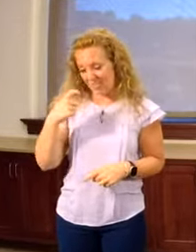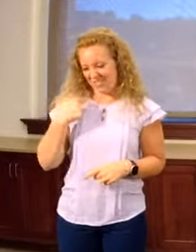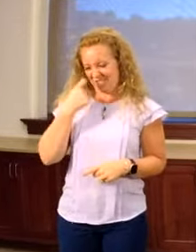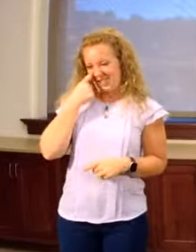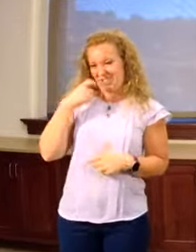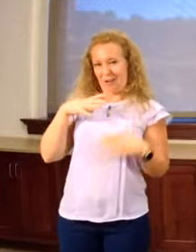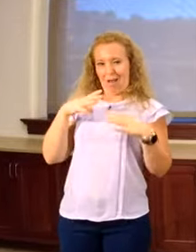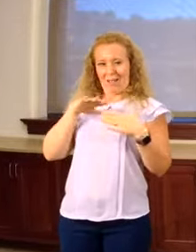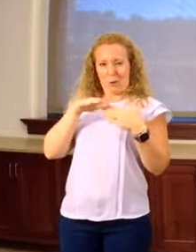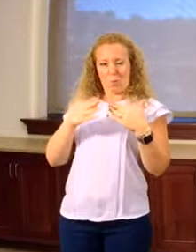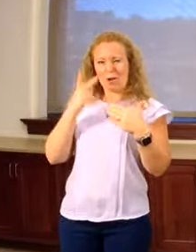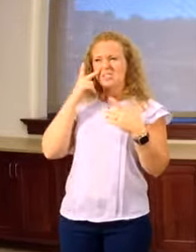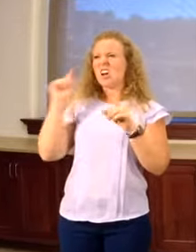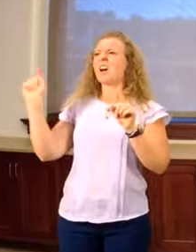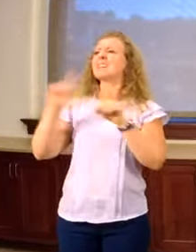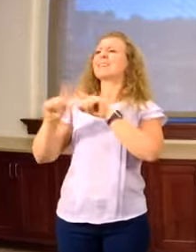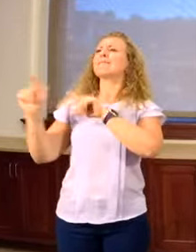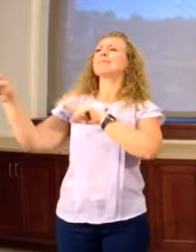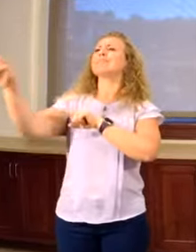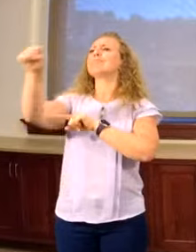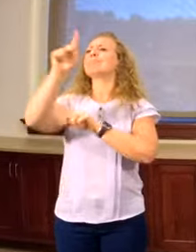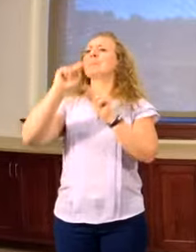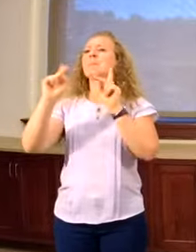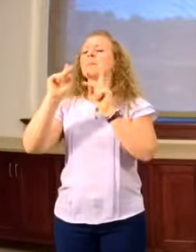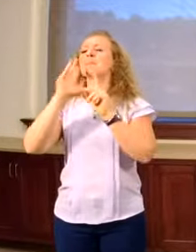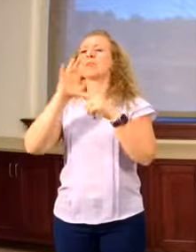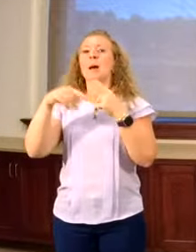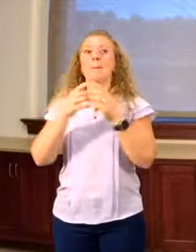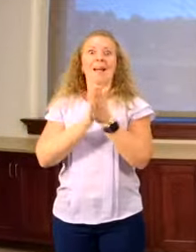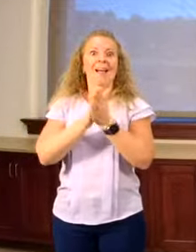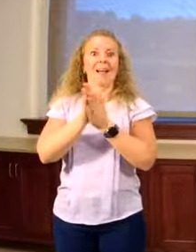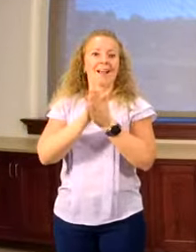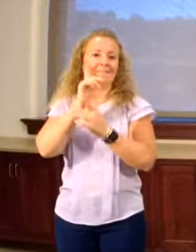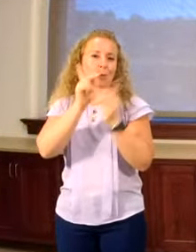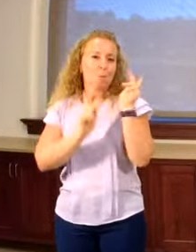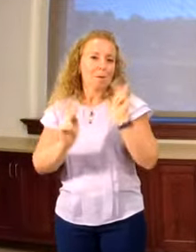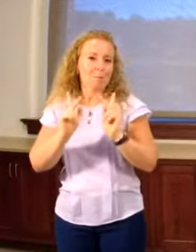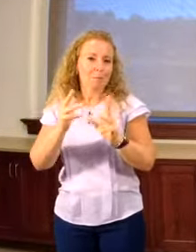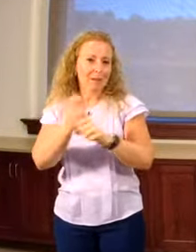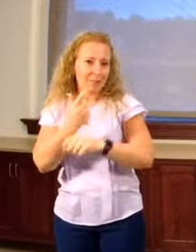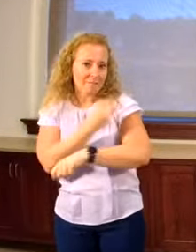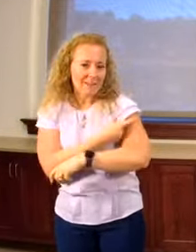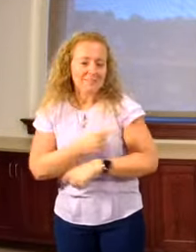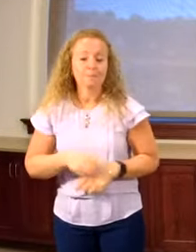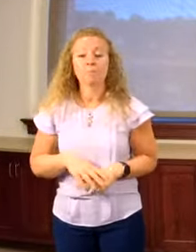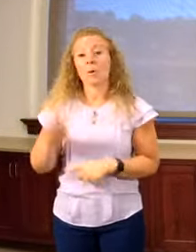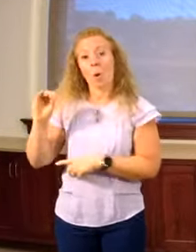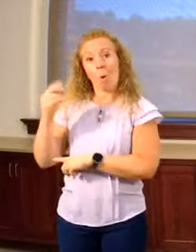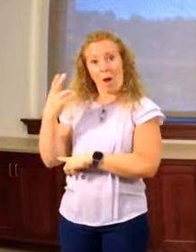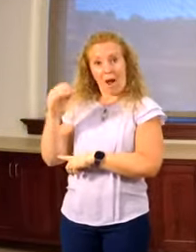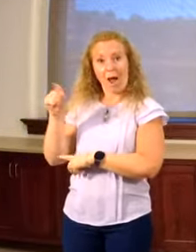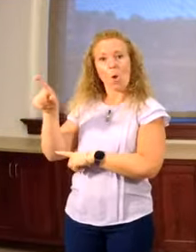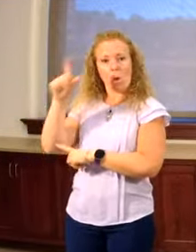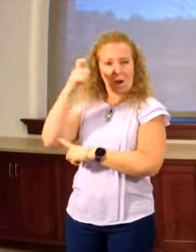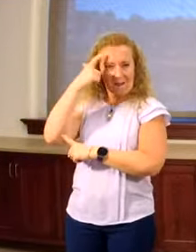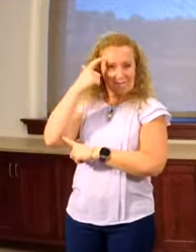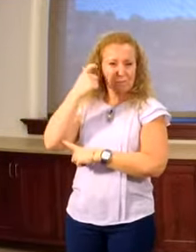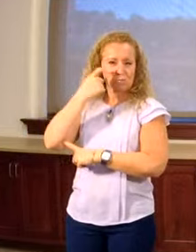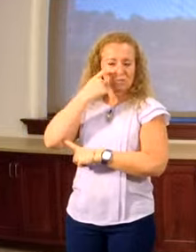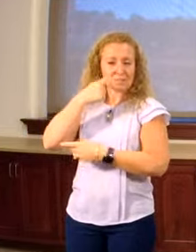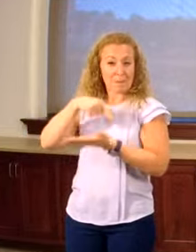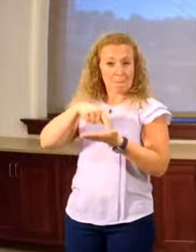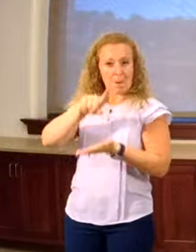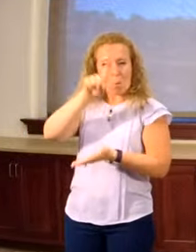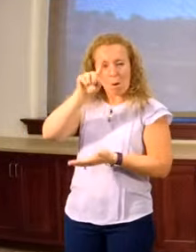a number of reports from around the country about new incentives for people to get vaccinated. In Ohio, the government recently paid $1